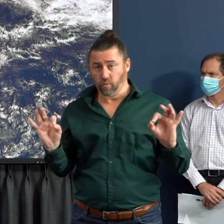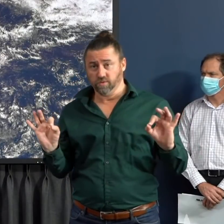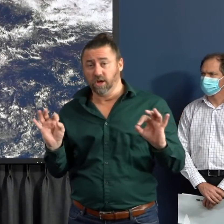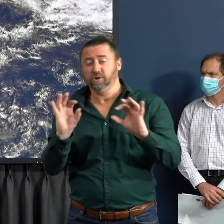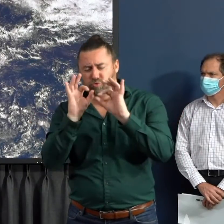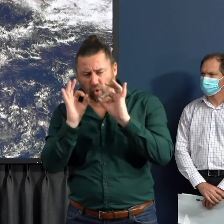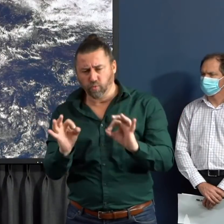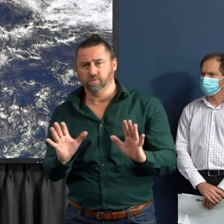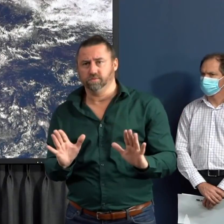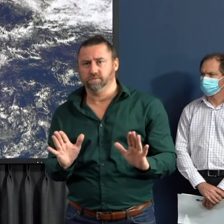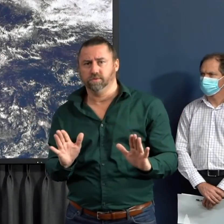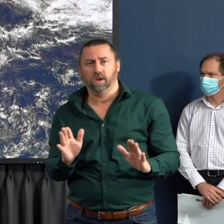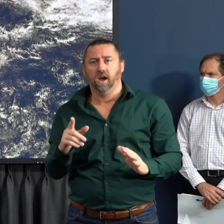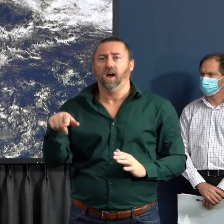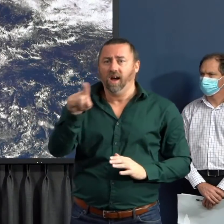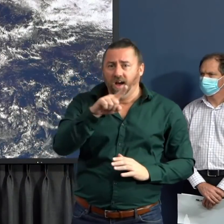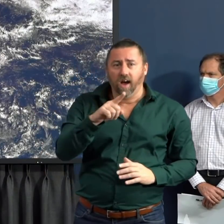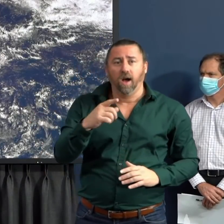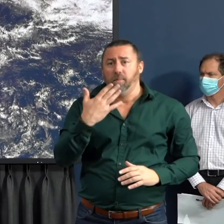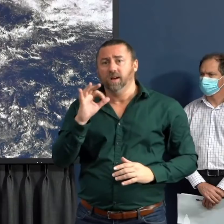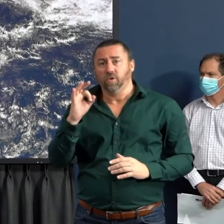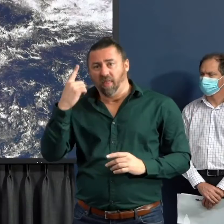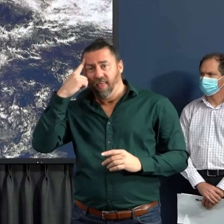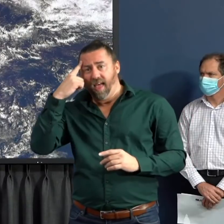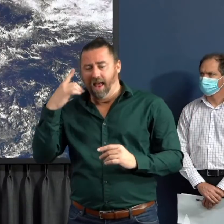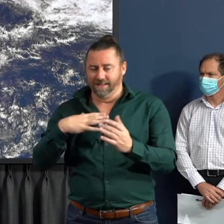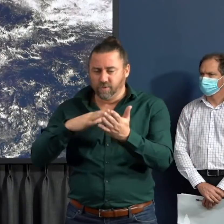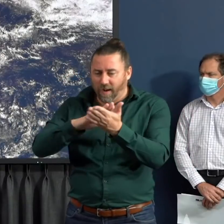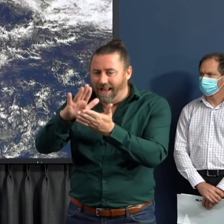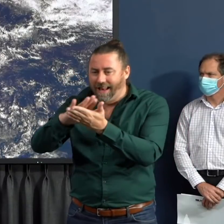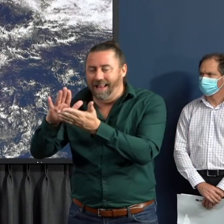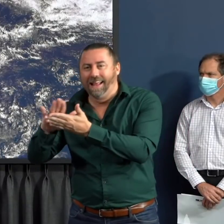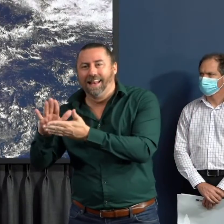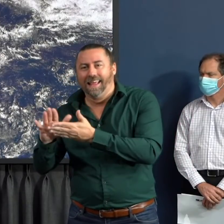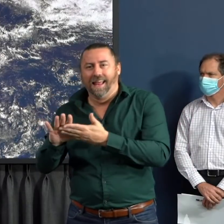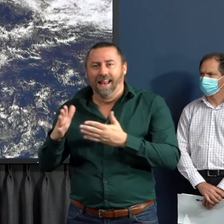not the time for cleaning up yet either. Now is the time to stay